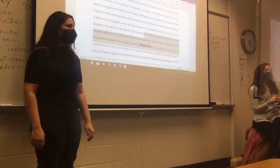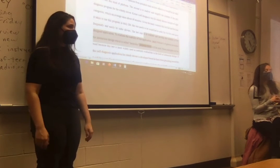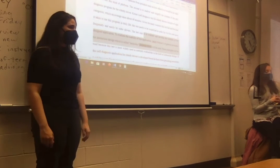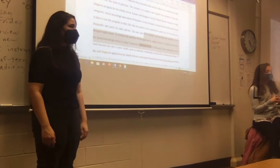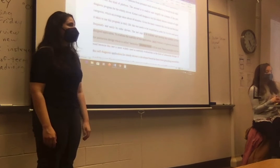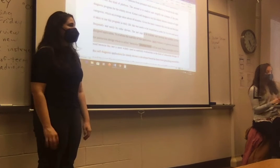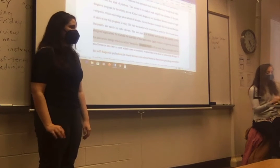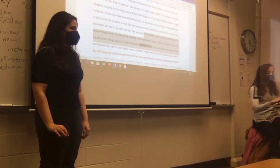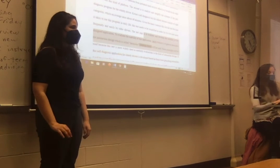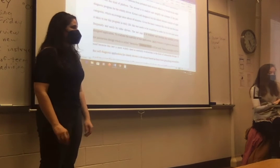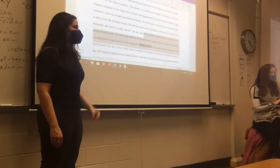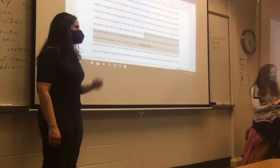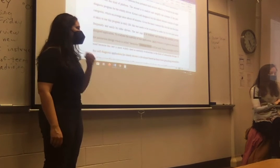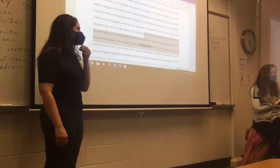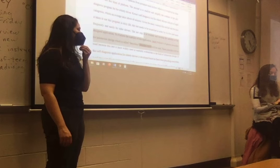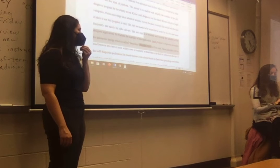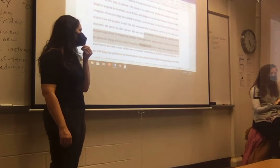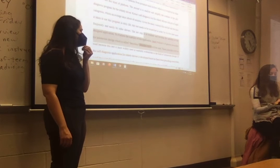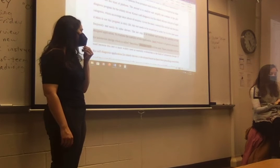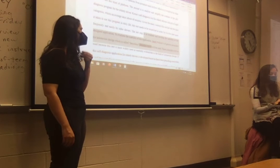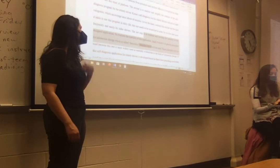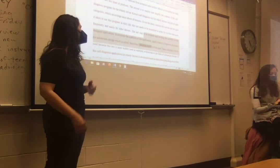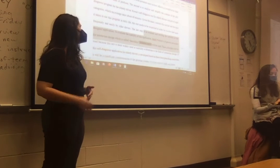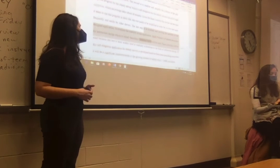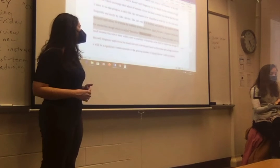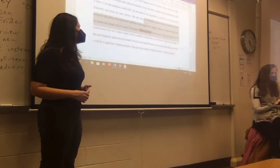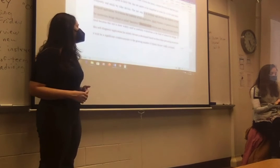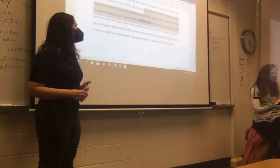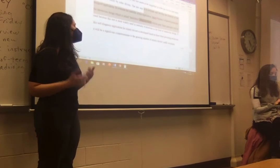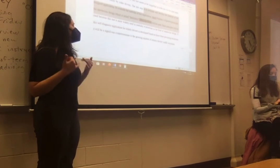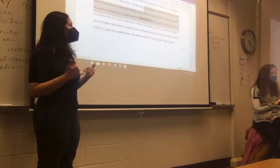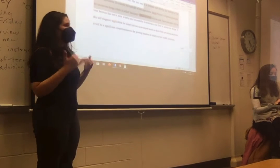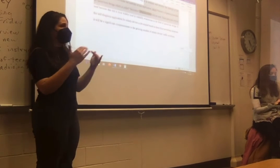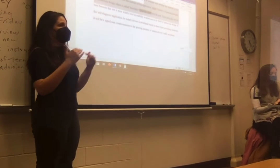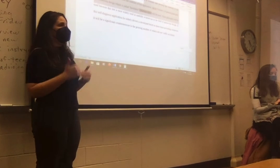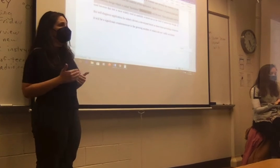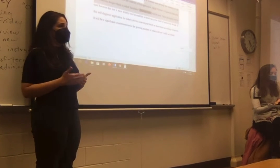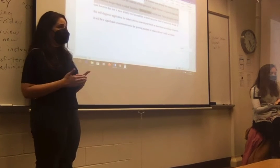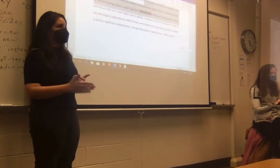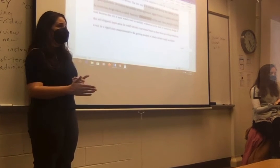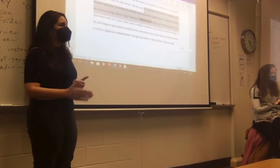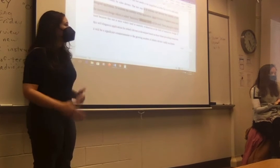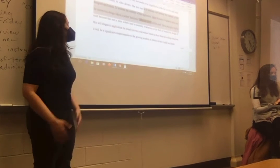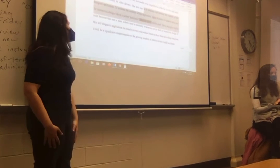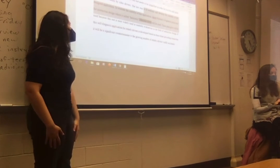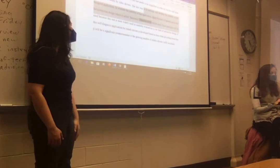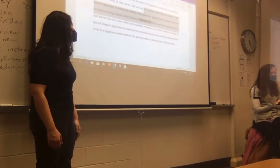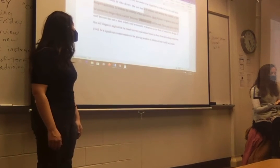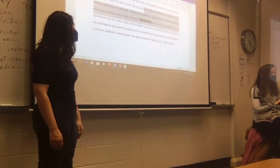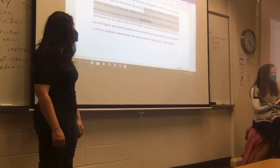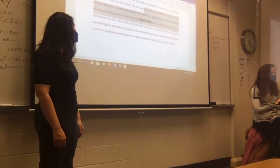Good. Okay, let's look at the rest of this. So we have the method.